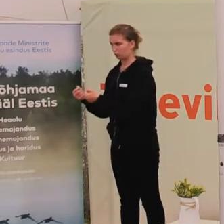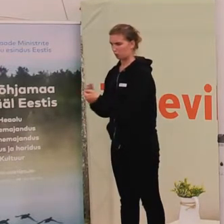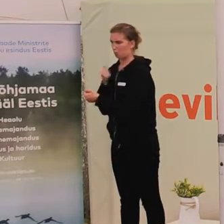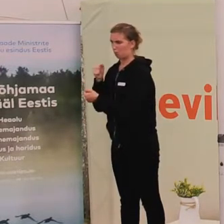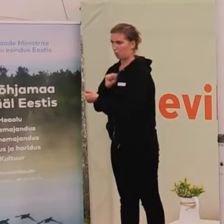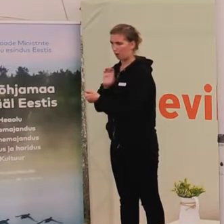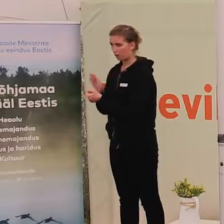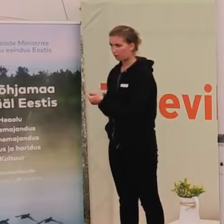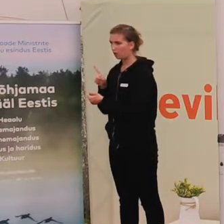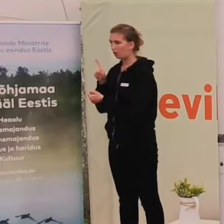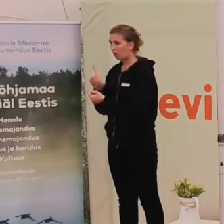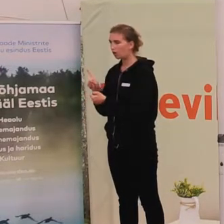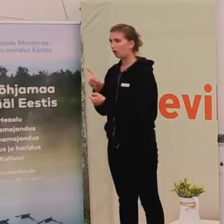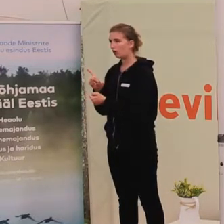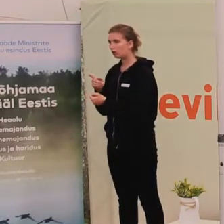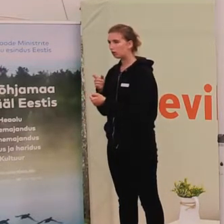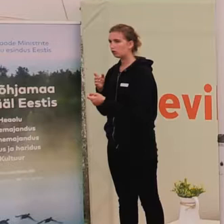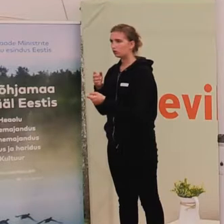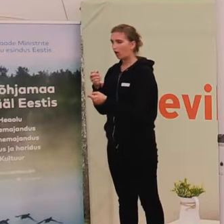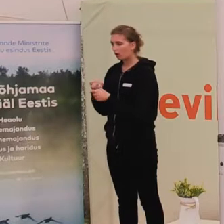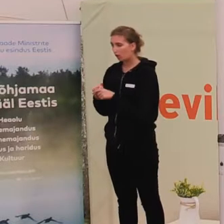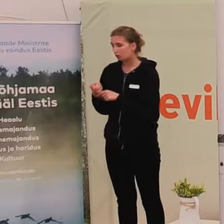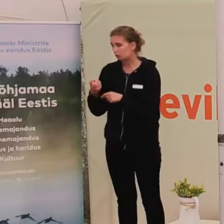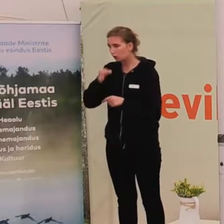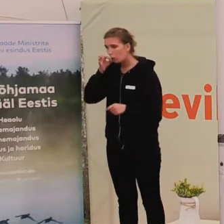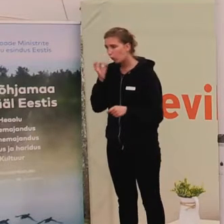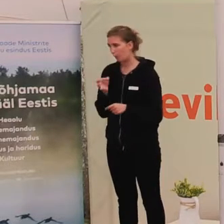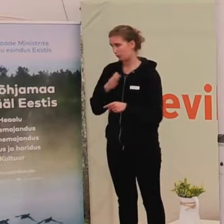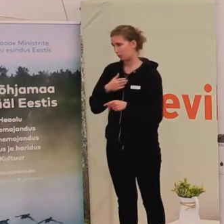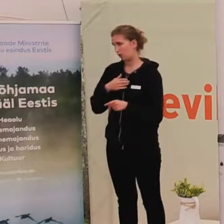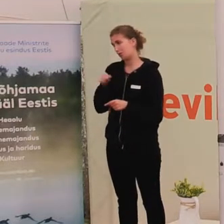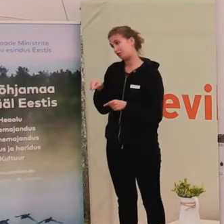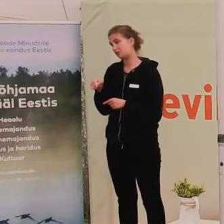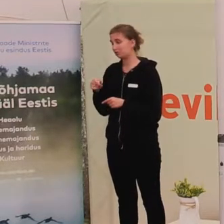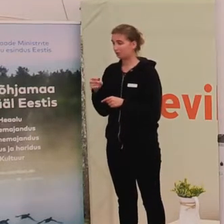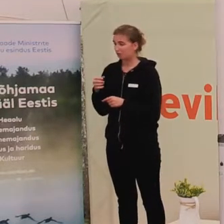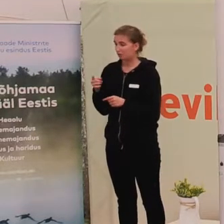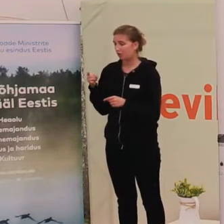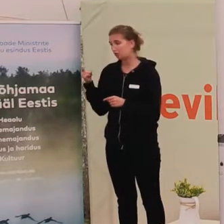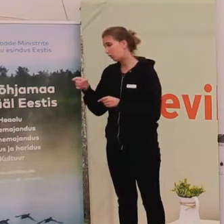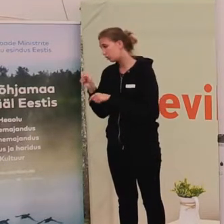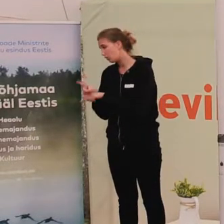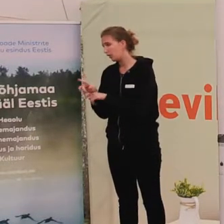to experience a ride, so they call a taxi or a ride share.